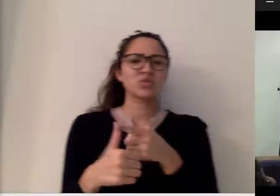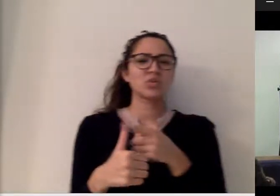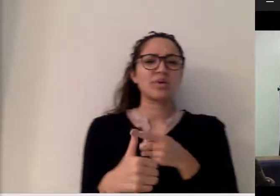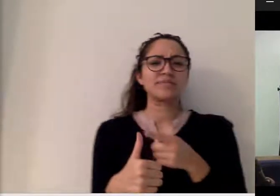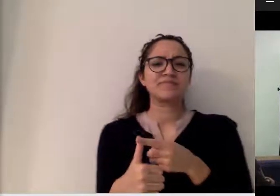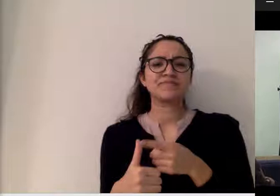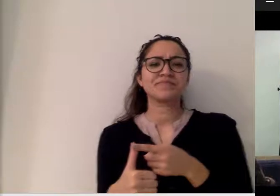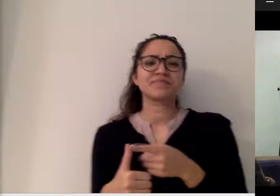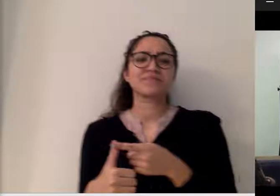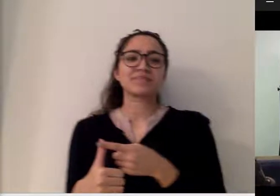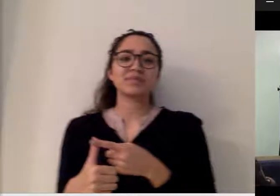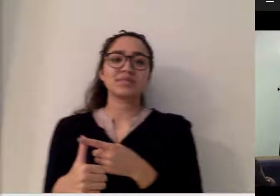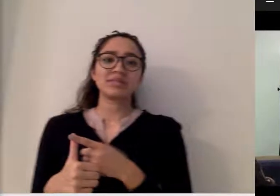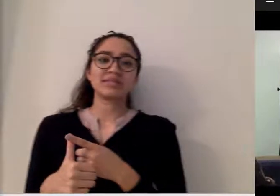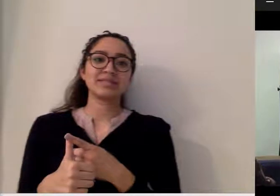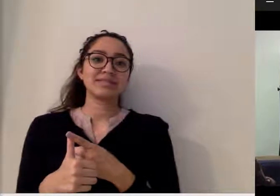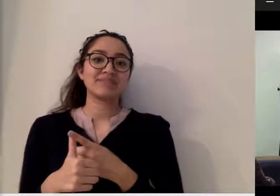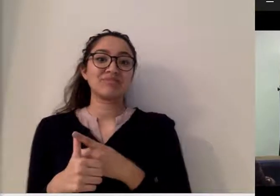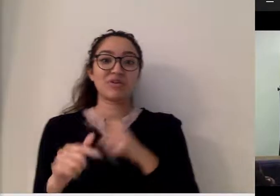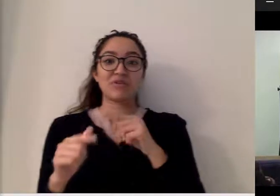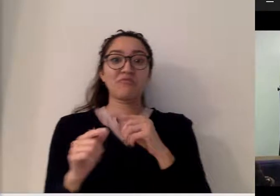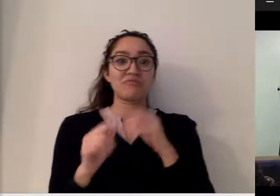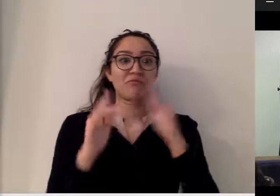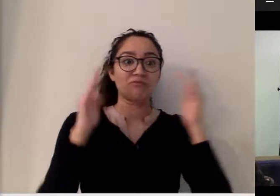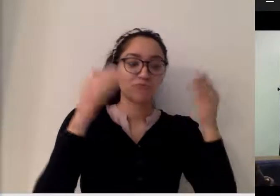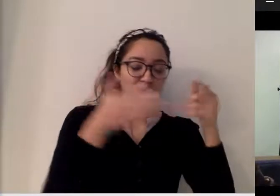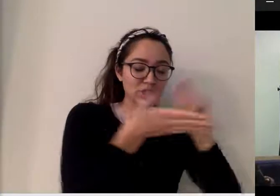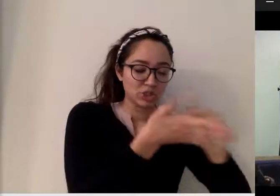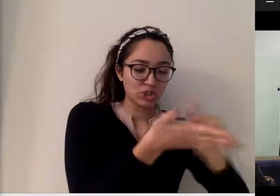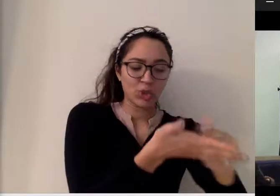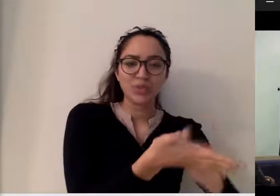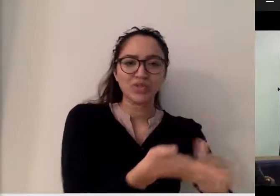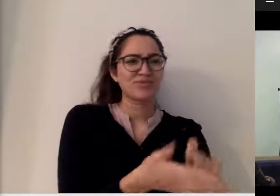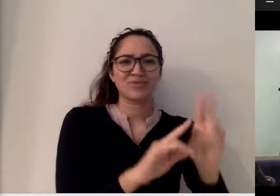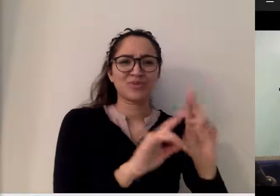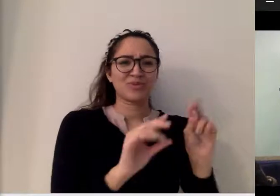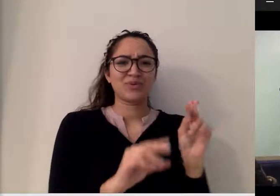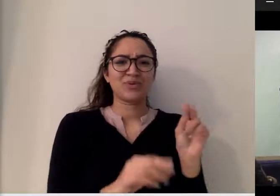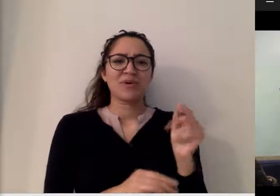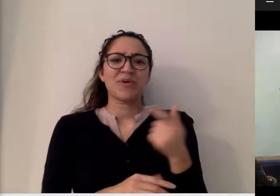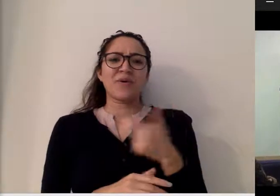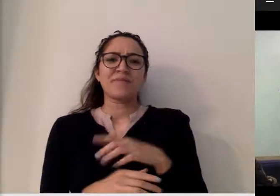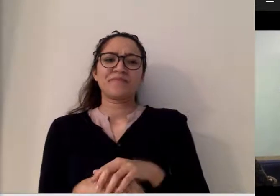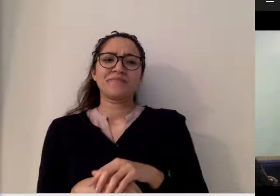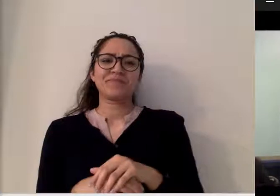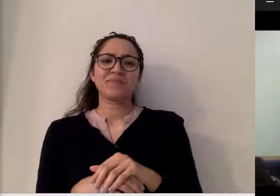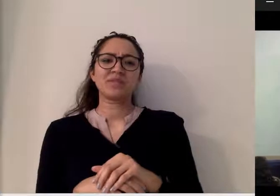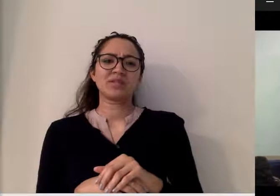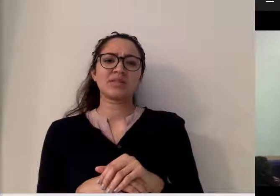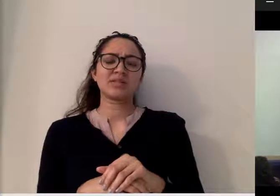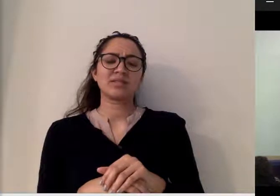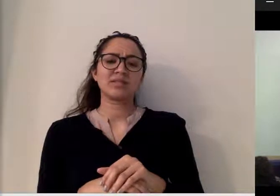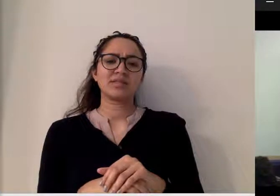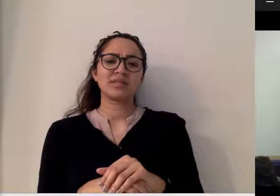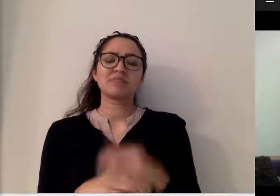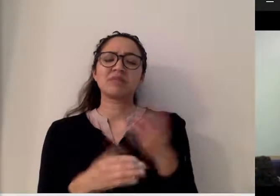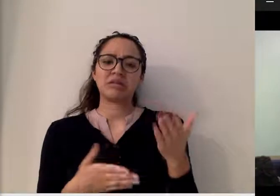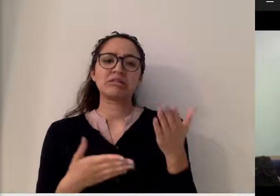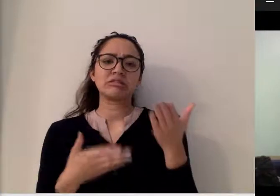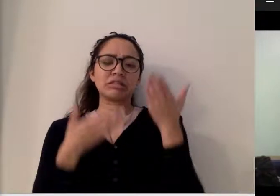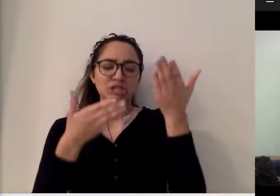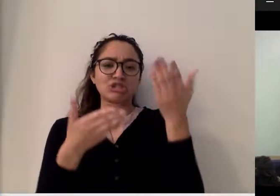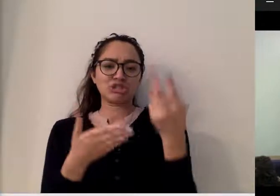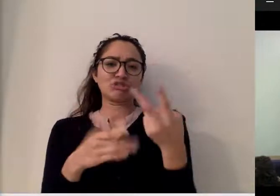class. It just has to do with preparing for lectures. There are 2 suggestions there, and I don't know if anybody here